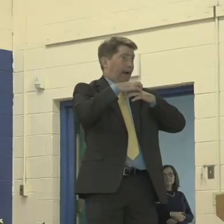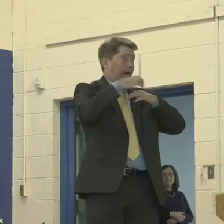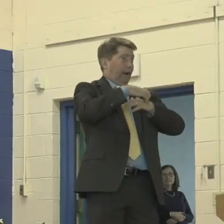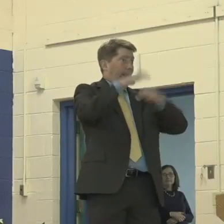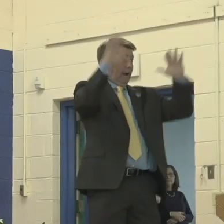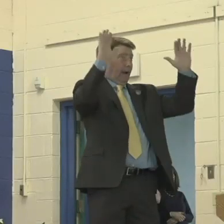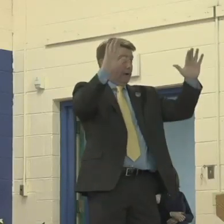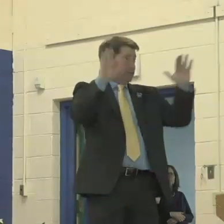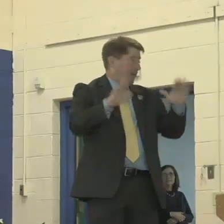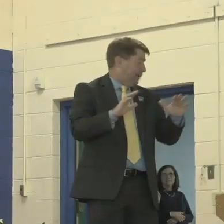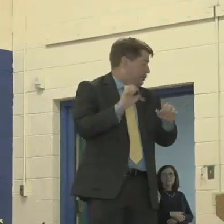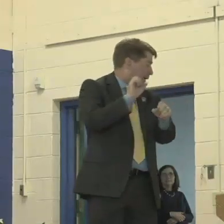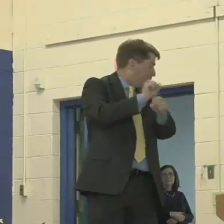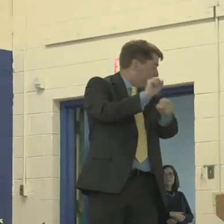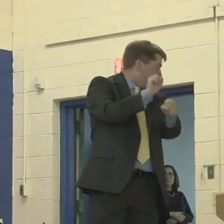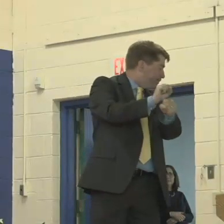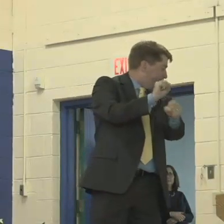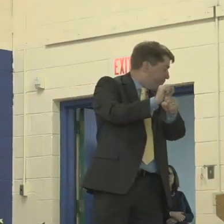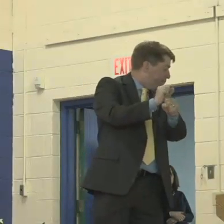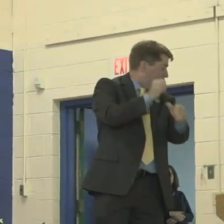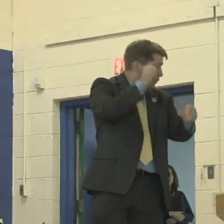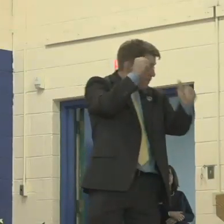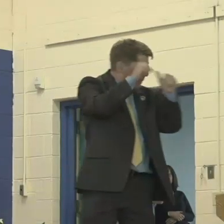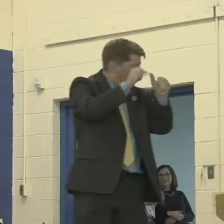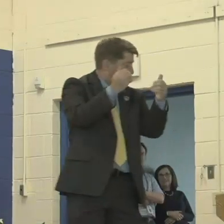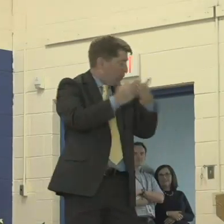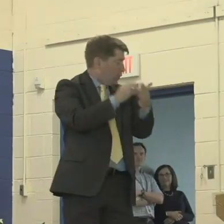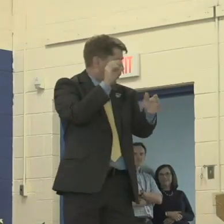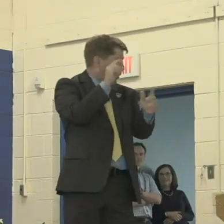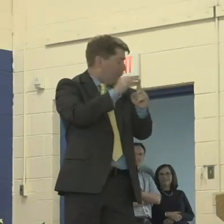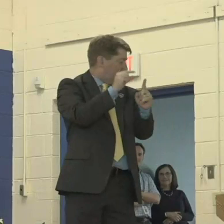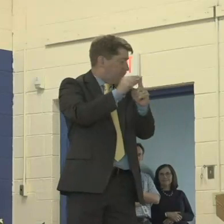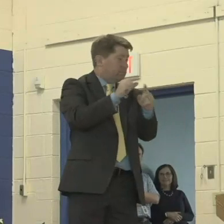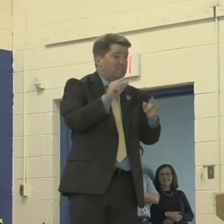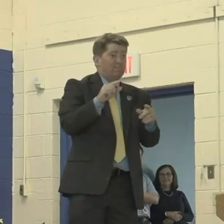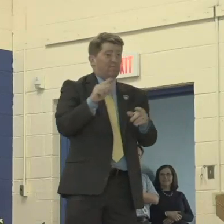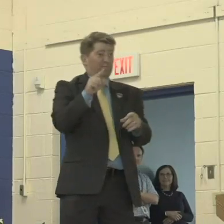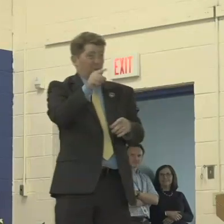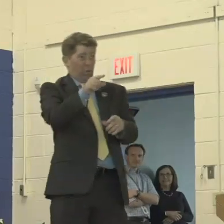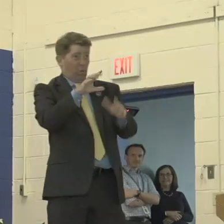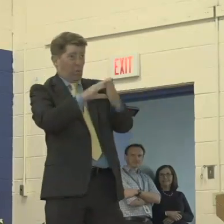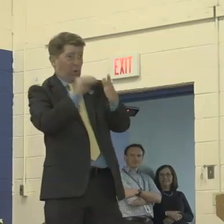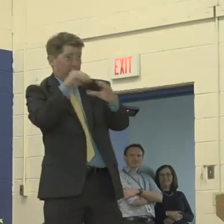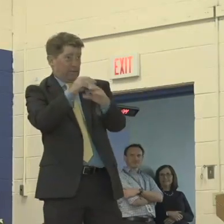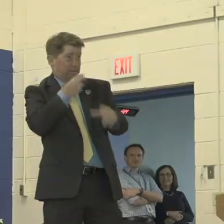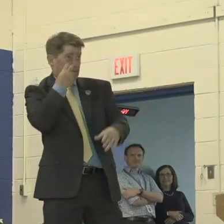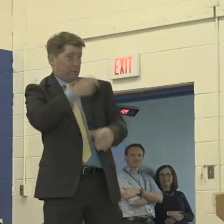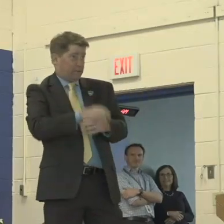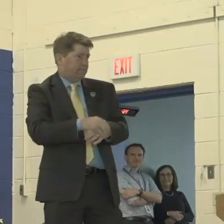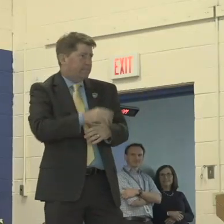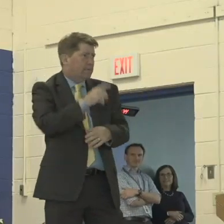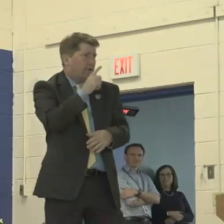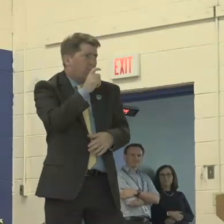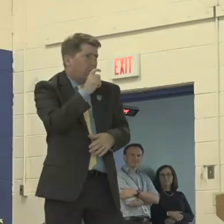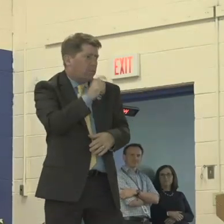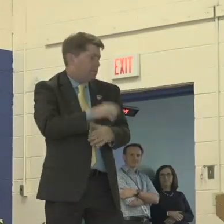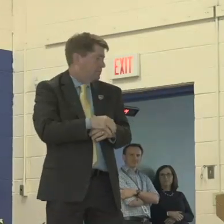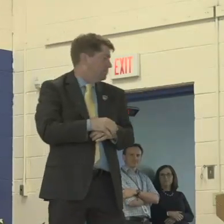a grape job remembering new words and learning in speech. Who does this go